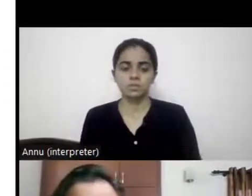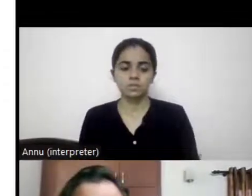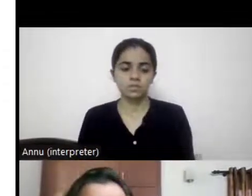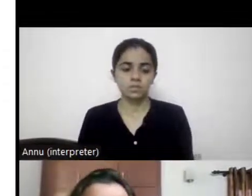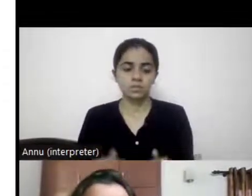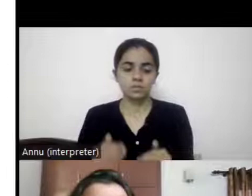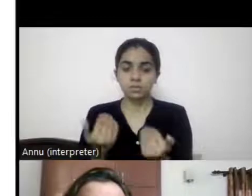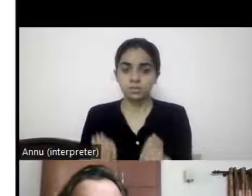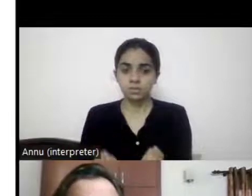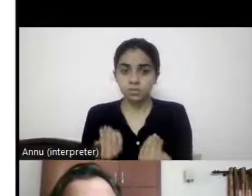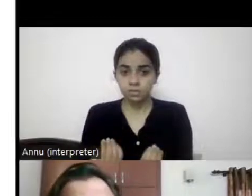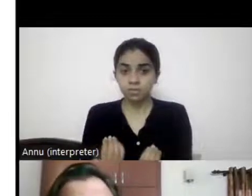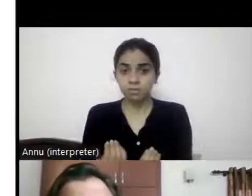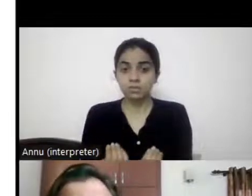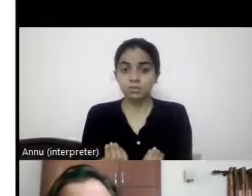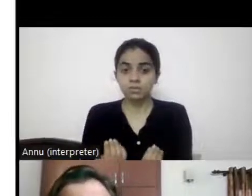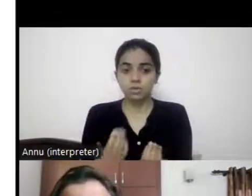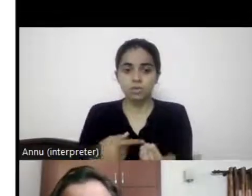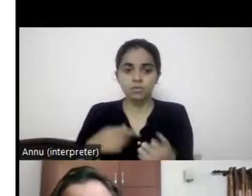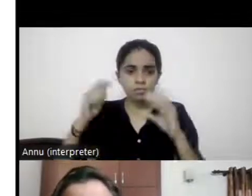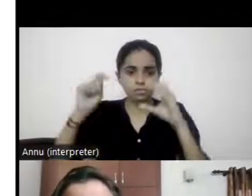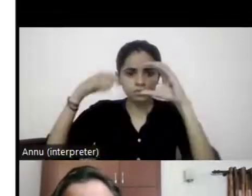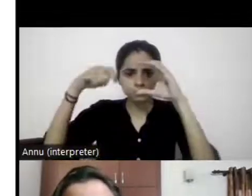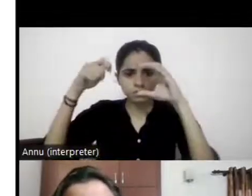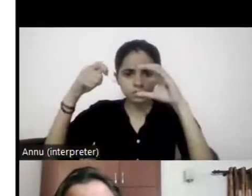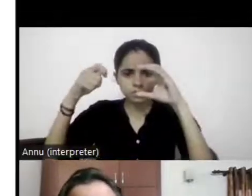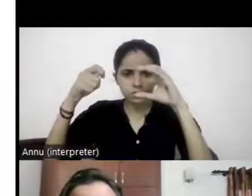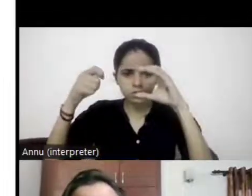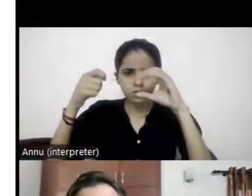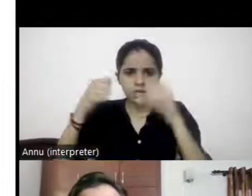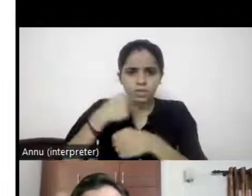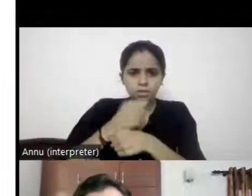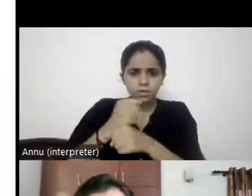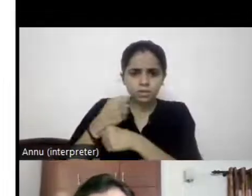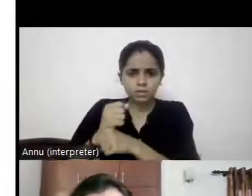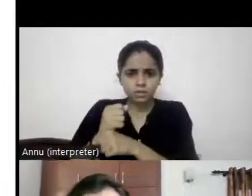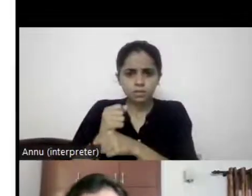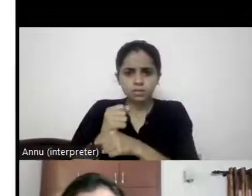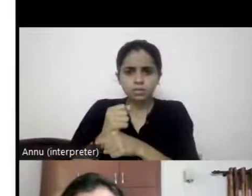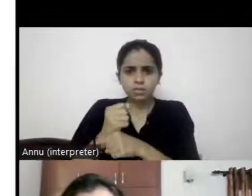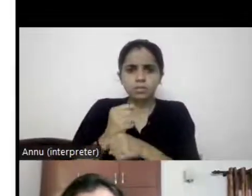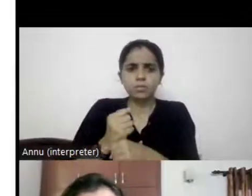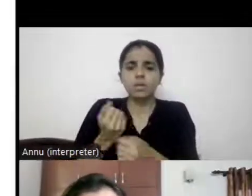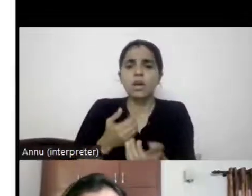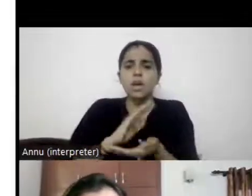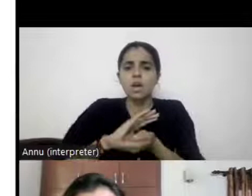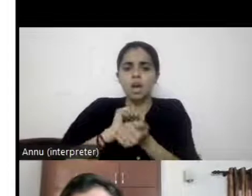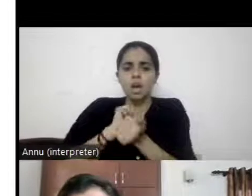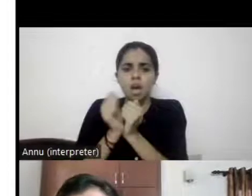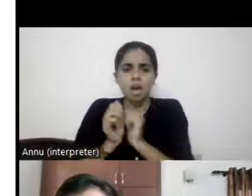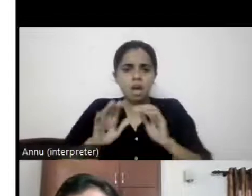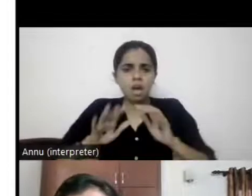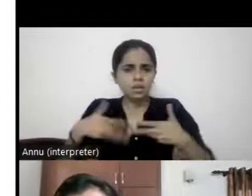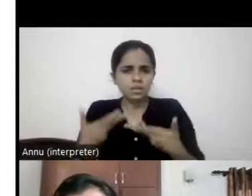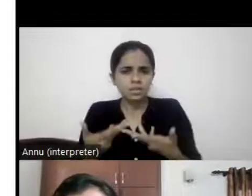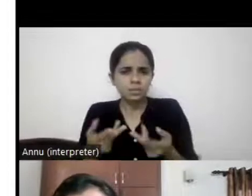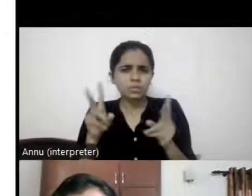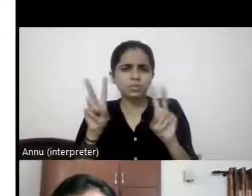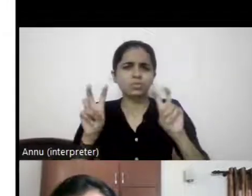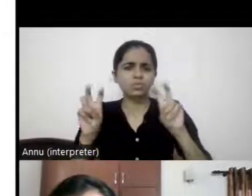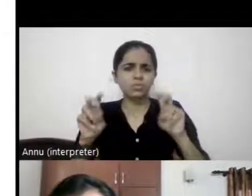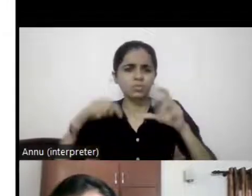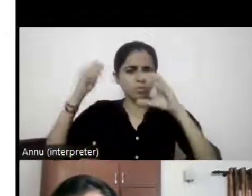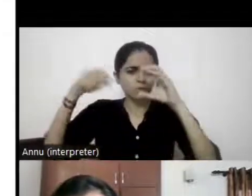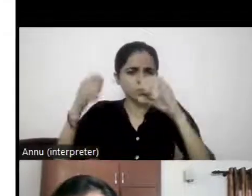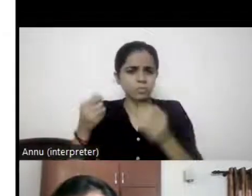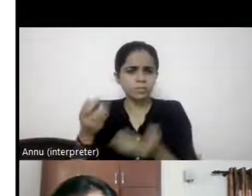Now, when we talk about films, how are these films creating something that we talk about a